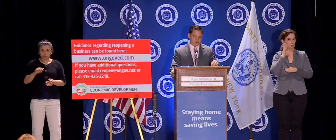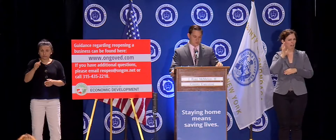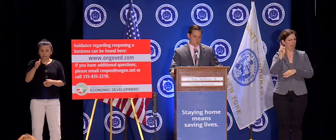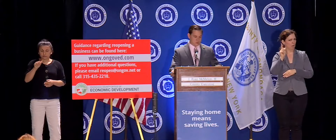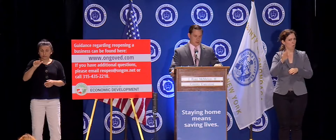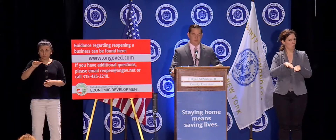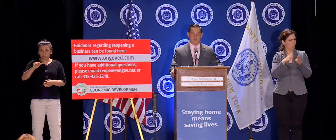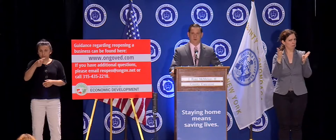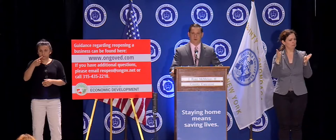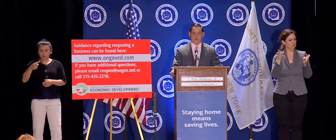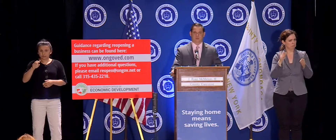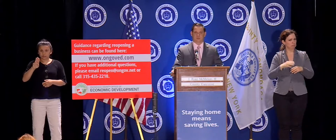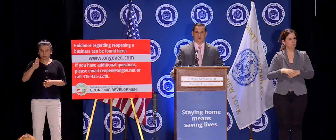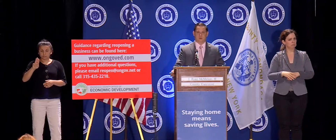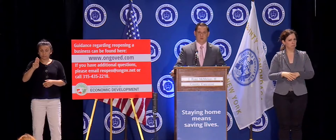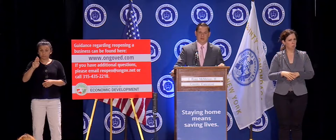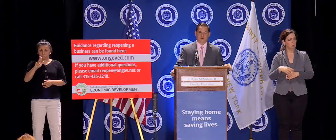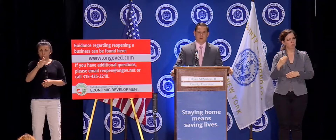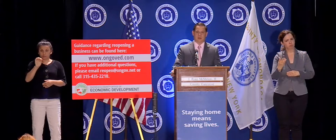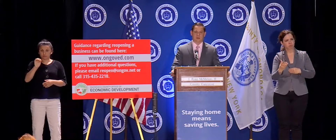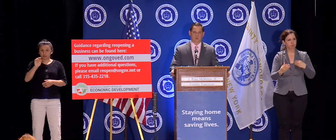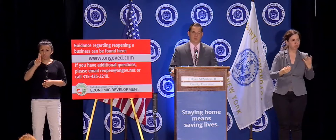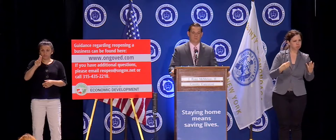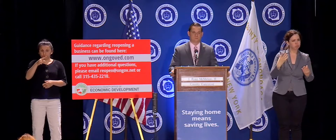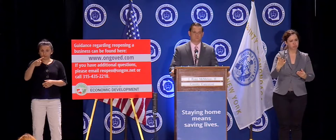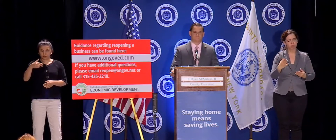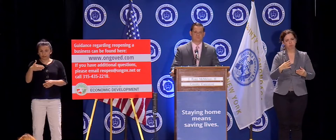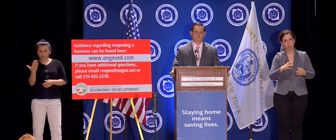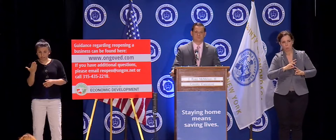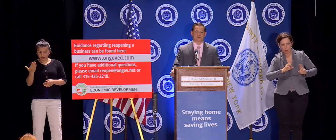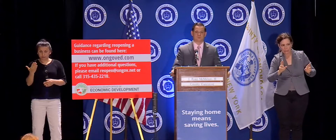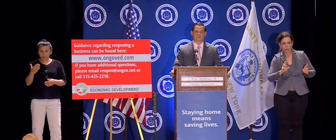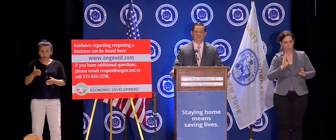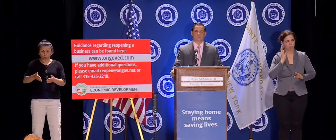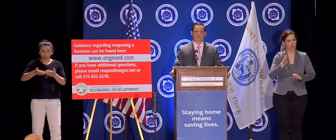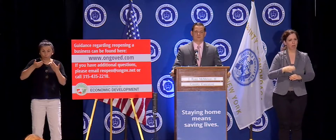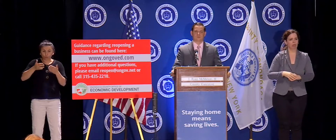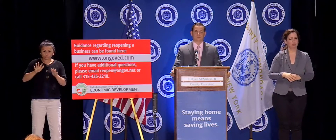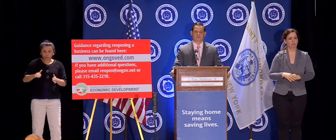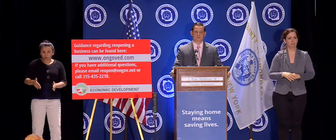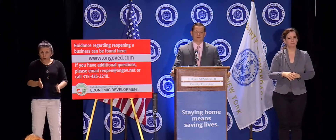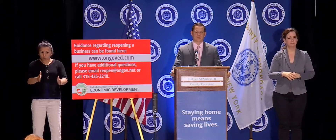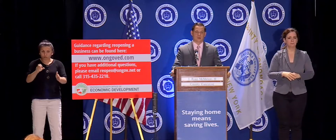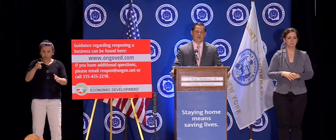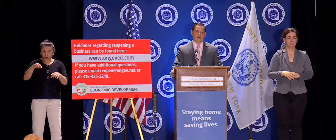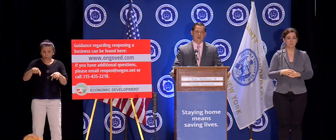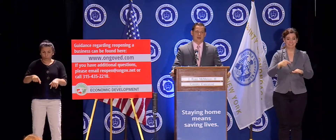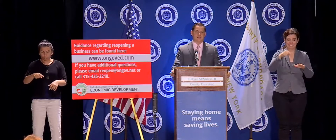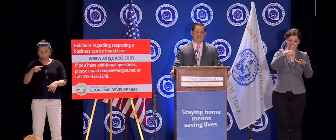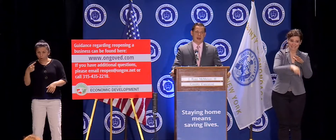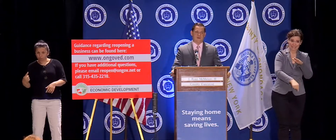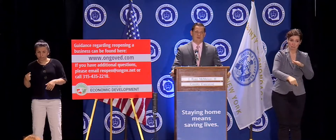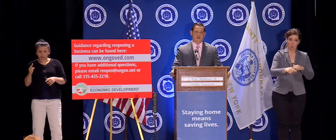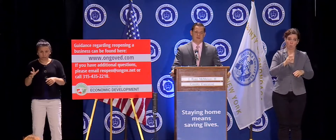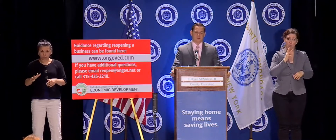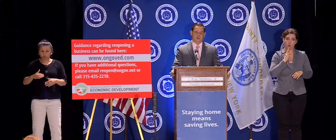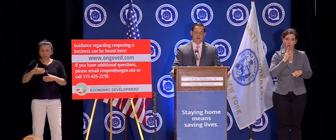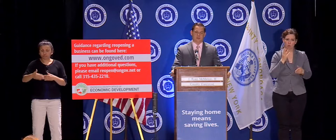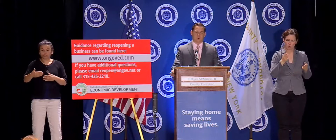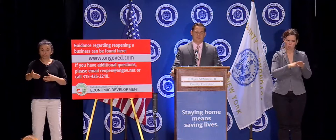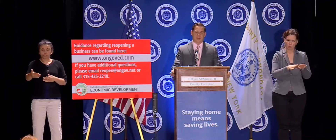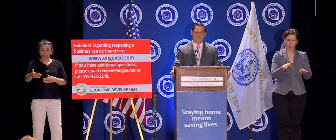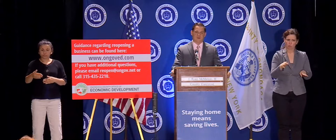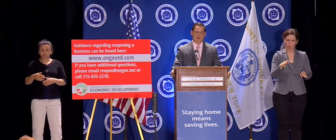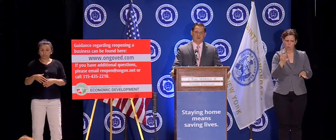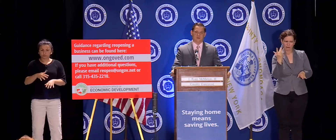So we'll let people know when that's ready as well. And the deep water being closed, is that just a staffing thing? Yeah, it's staffing. Certainly